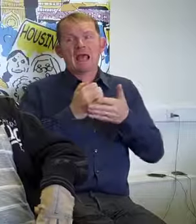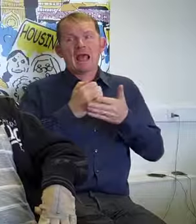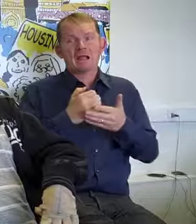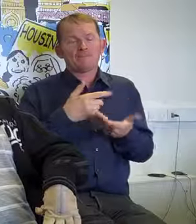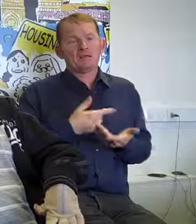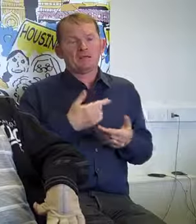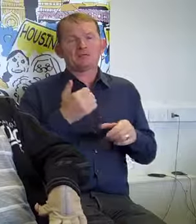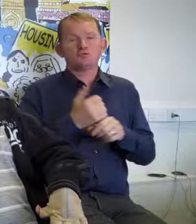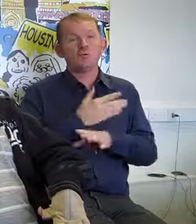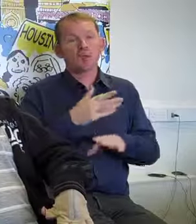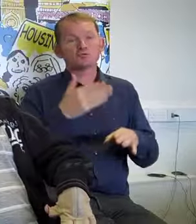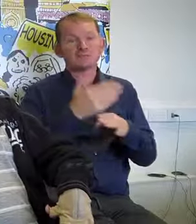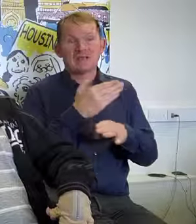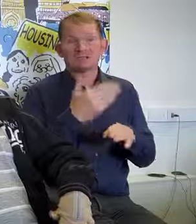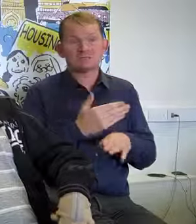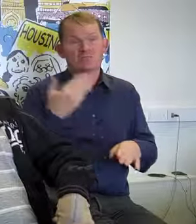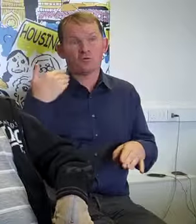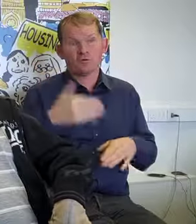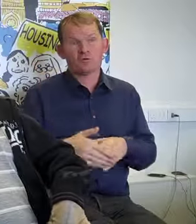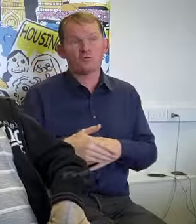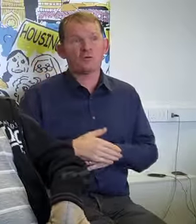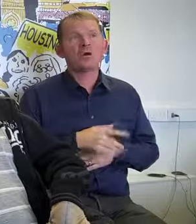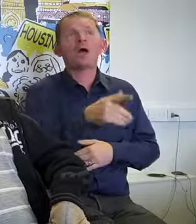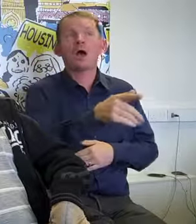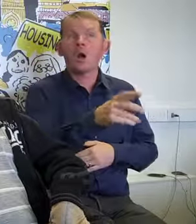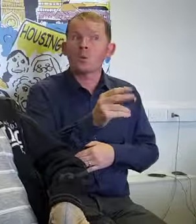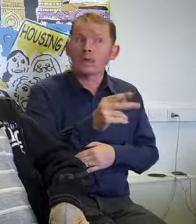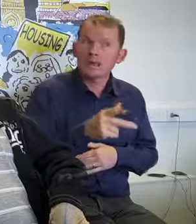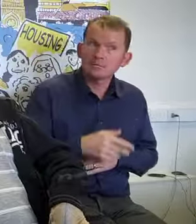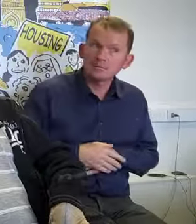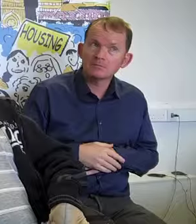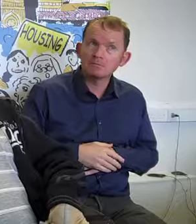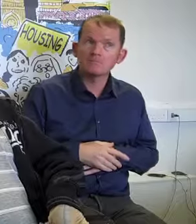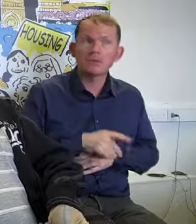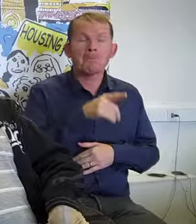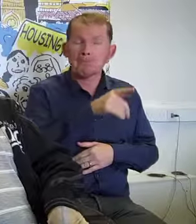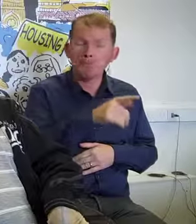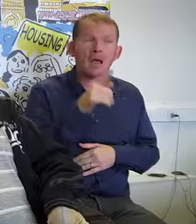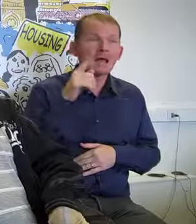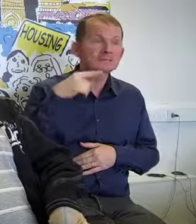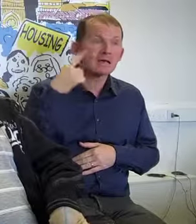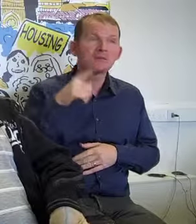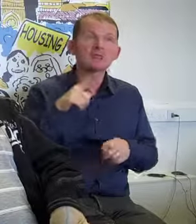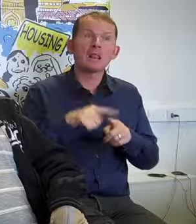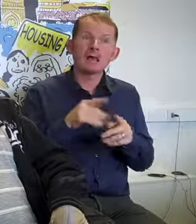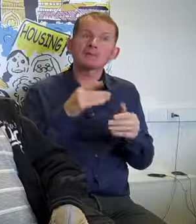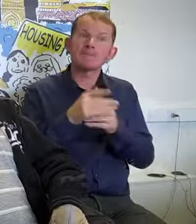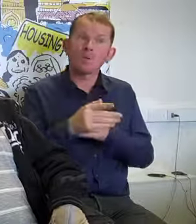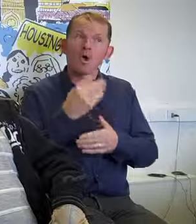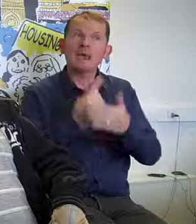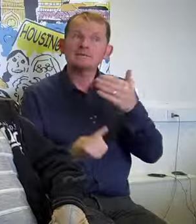carry out those tasks. Right, okay. Sounds like it makes it a bit more independent.